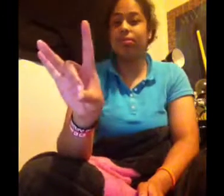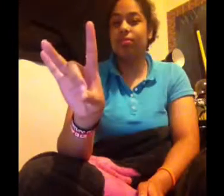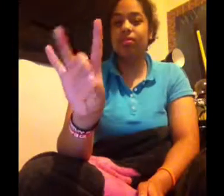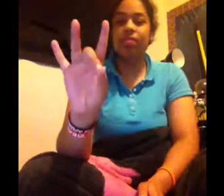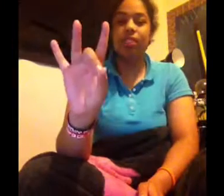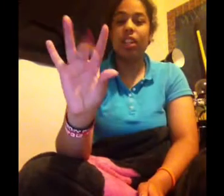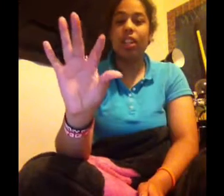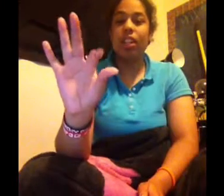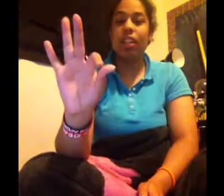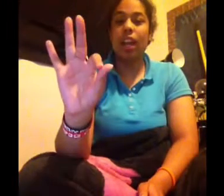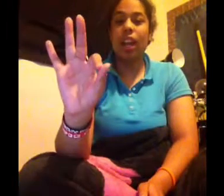9